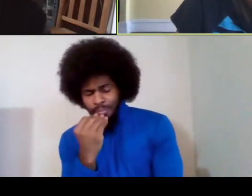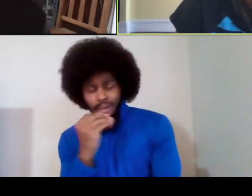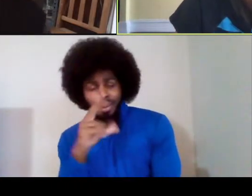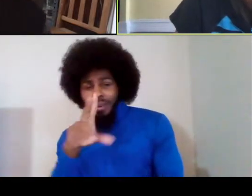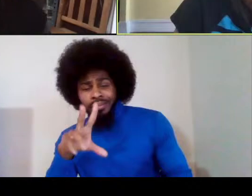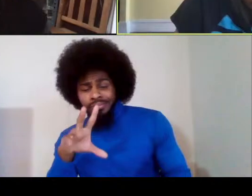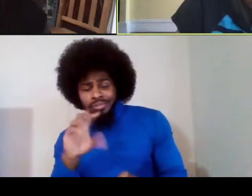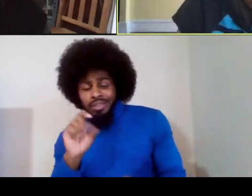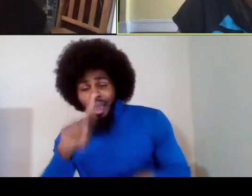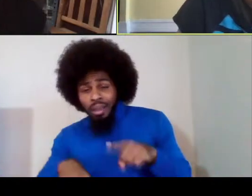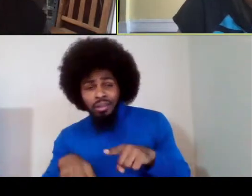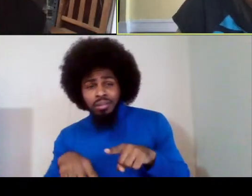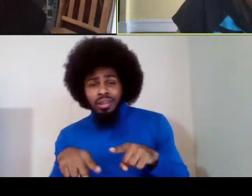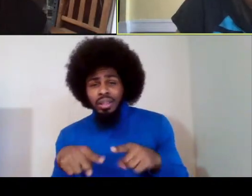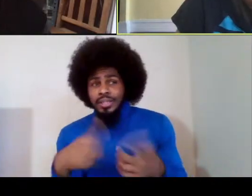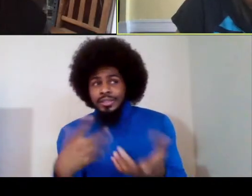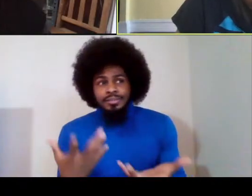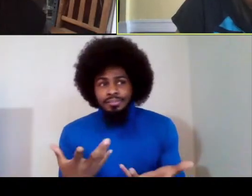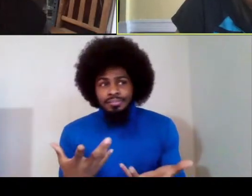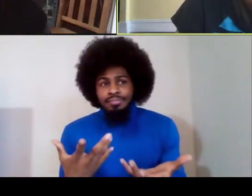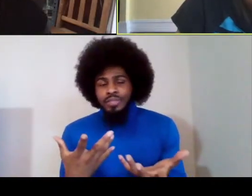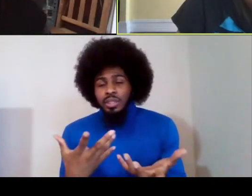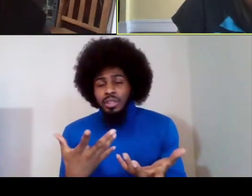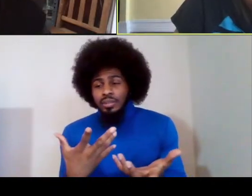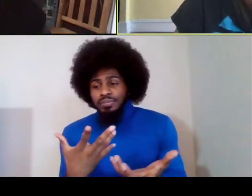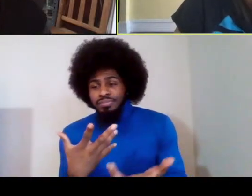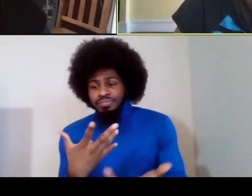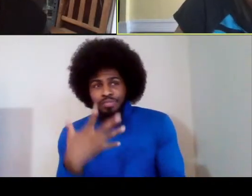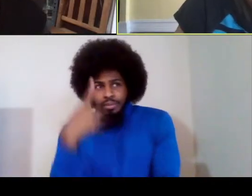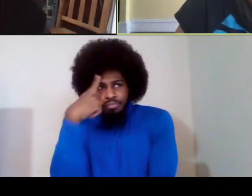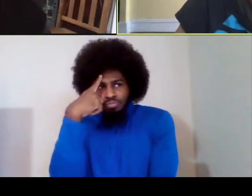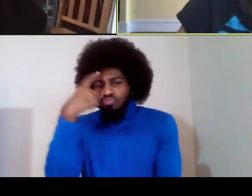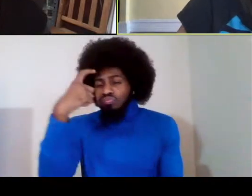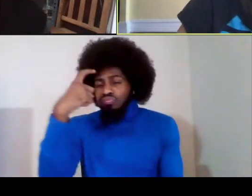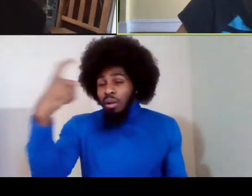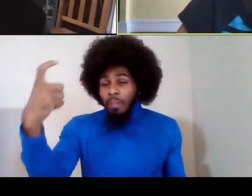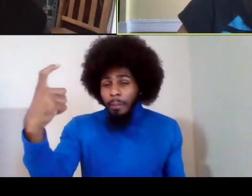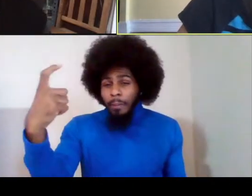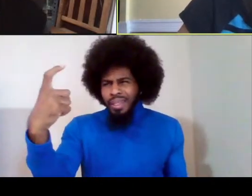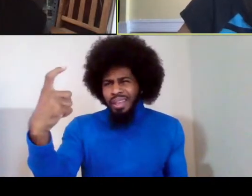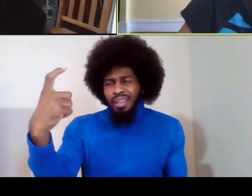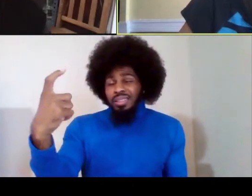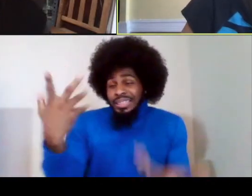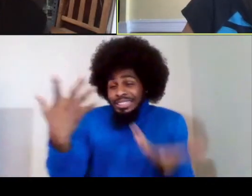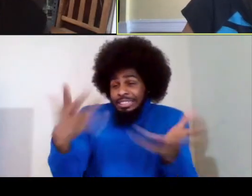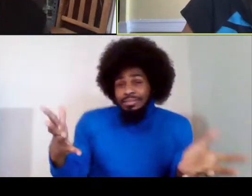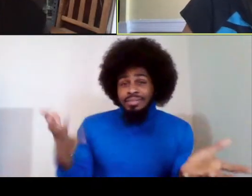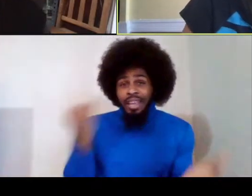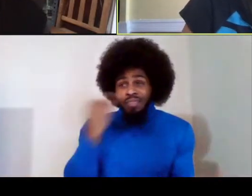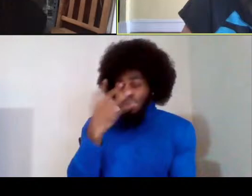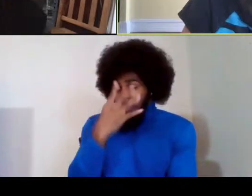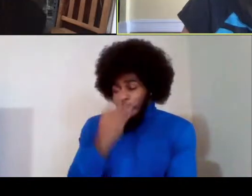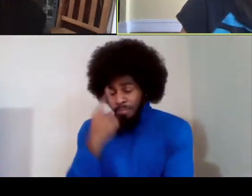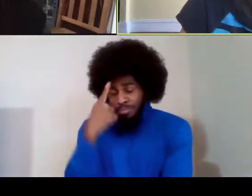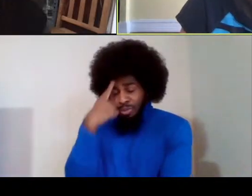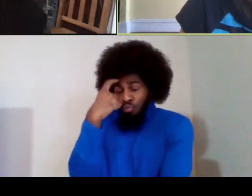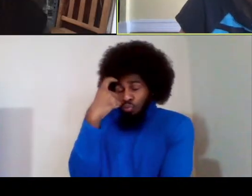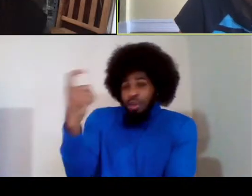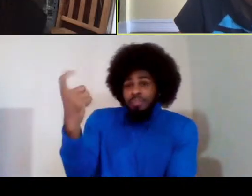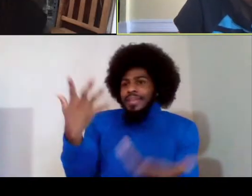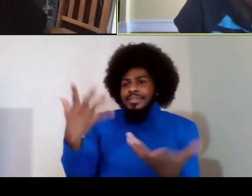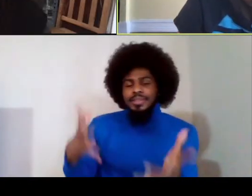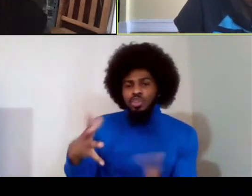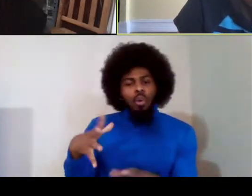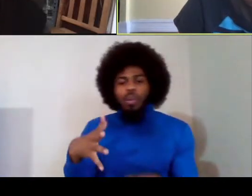I'm as old as hip hop. You know, I was born the same year as the Wiz. You know what I'm saying? So all these things are a part of what